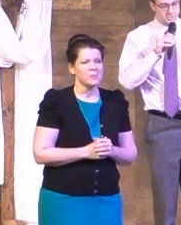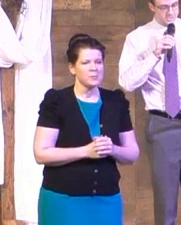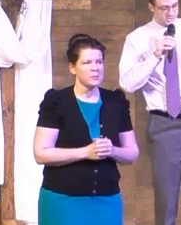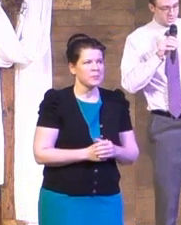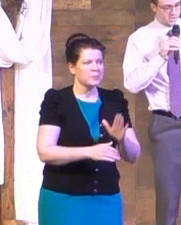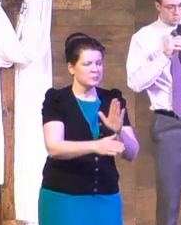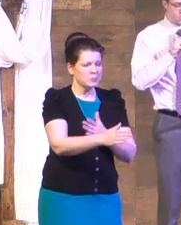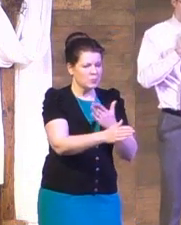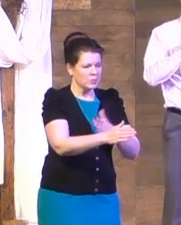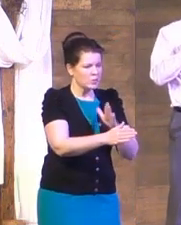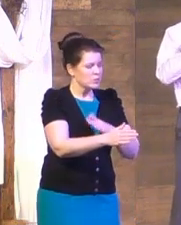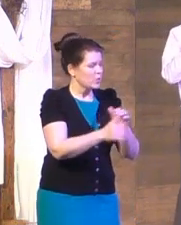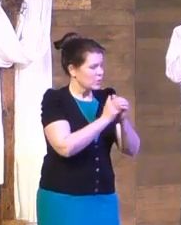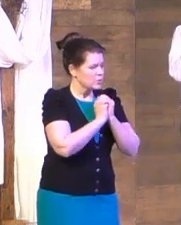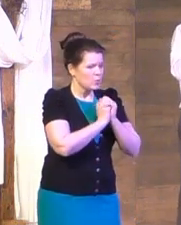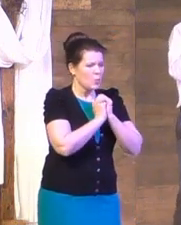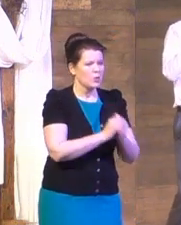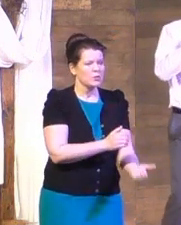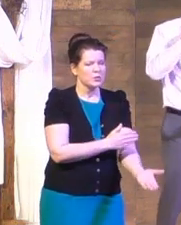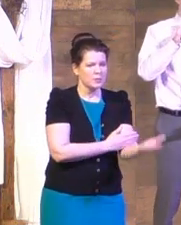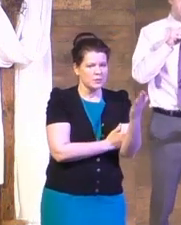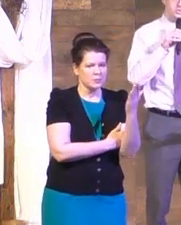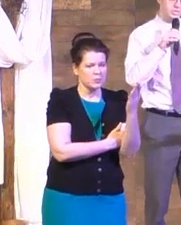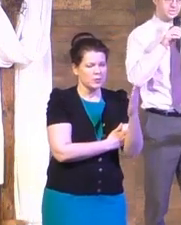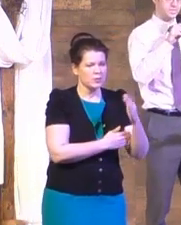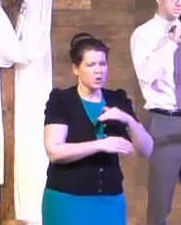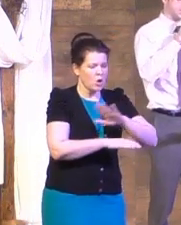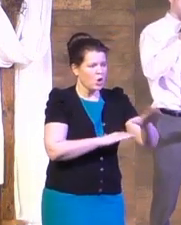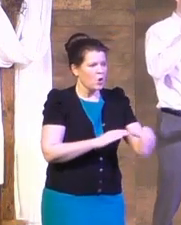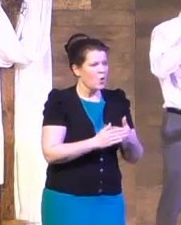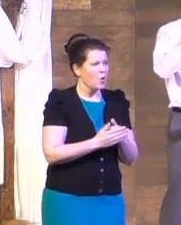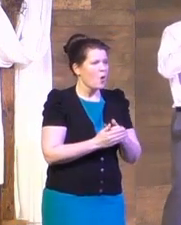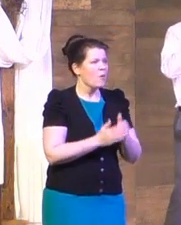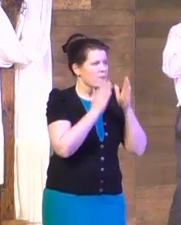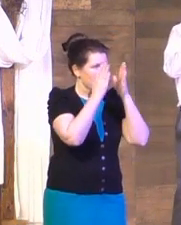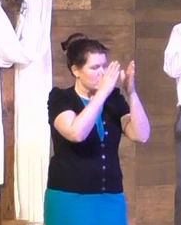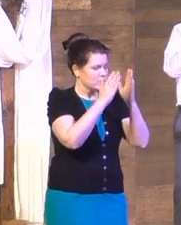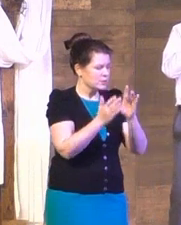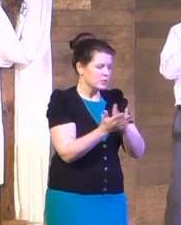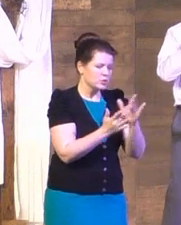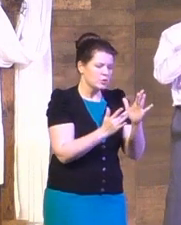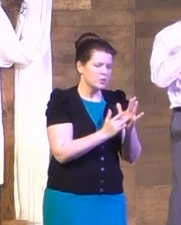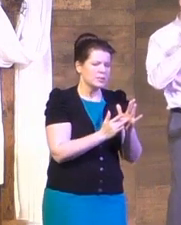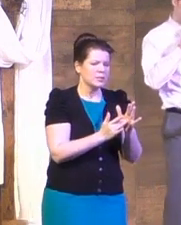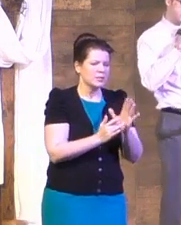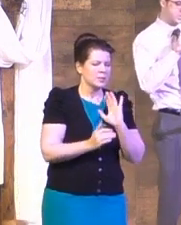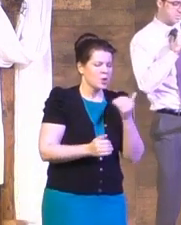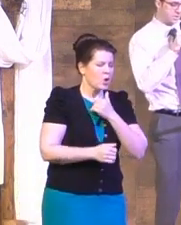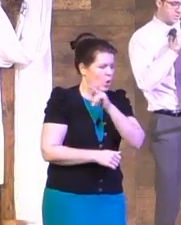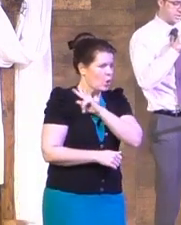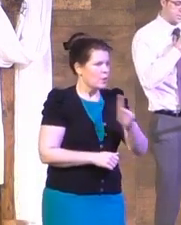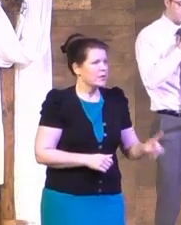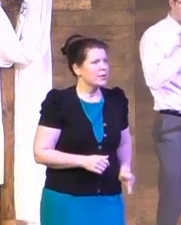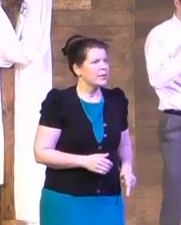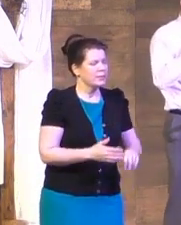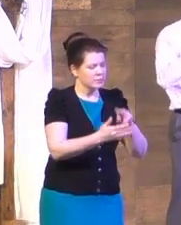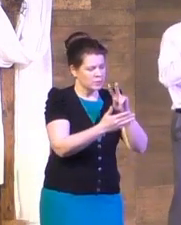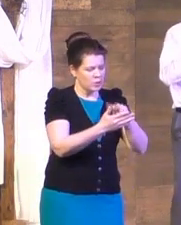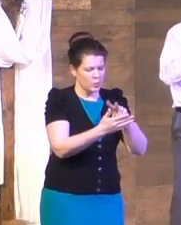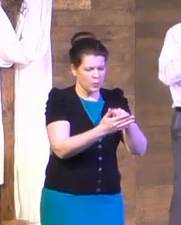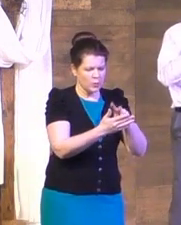The songs and worship this morning will be all about Jesus as our King. And I'm going to read a little something that I didn't